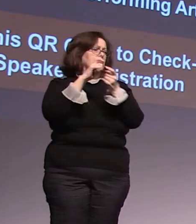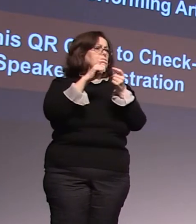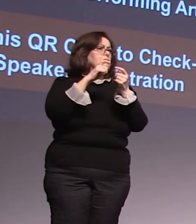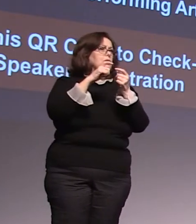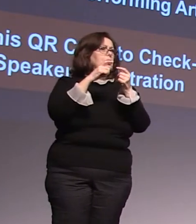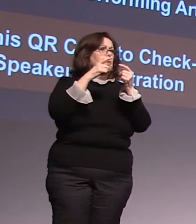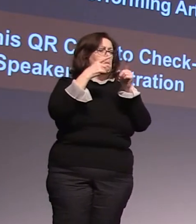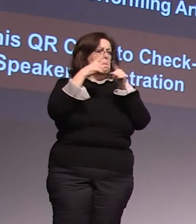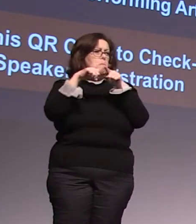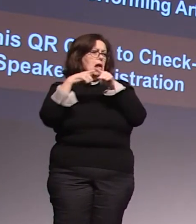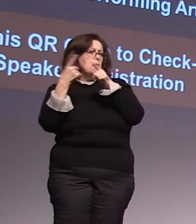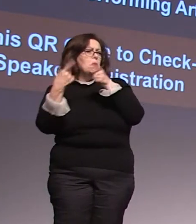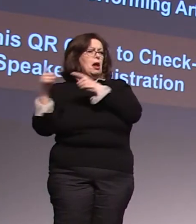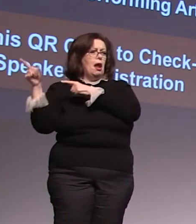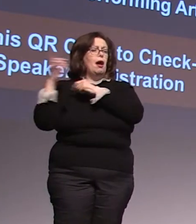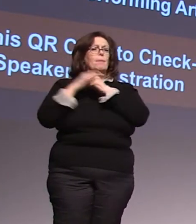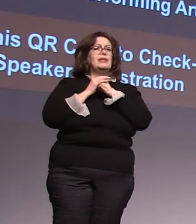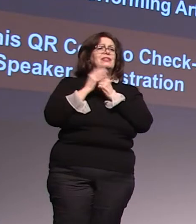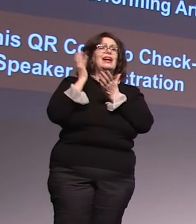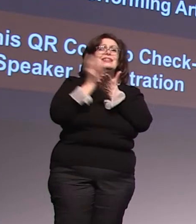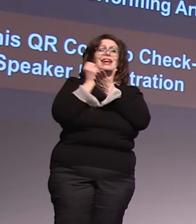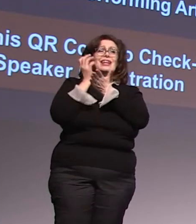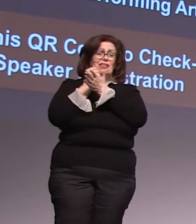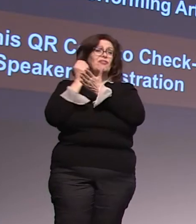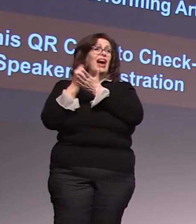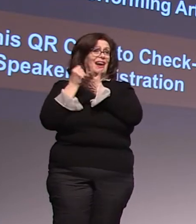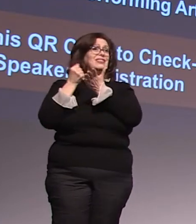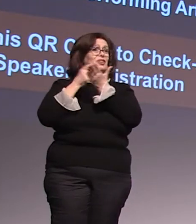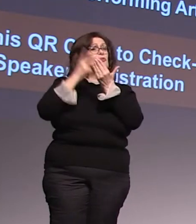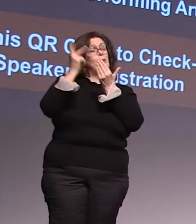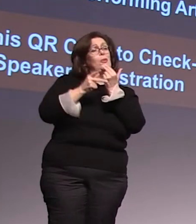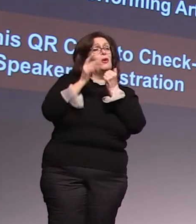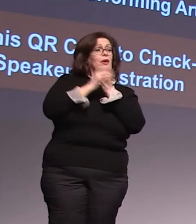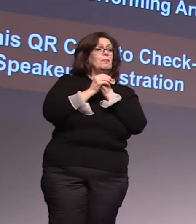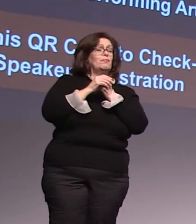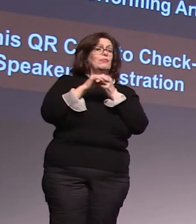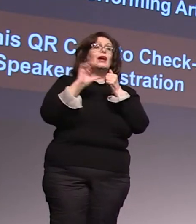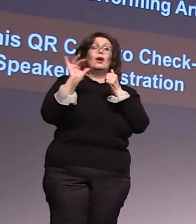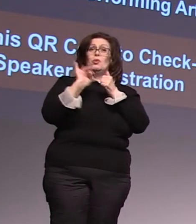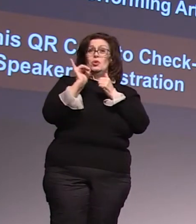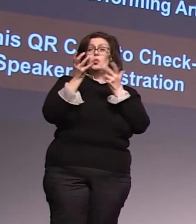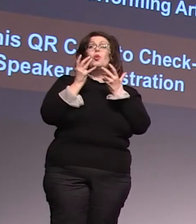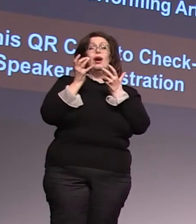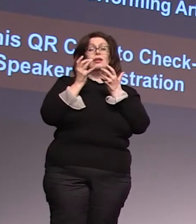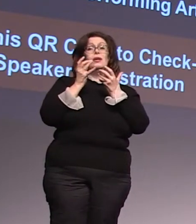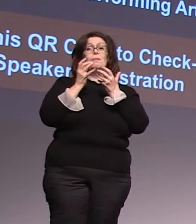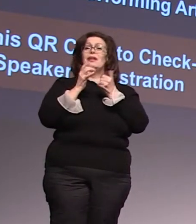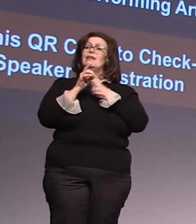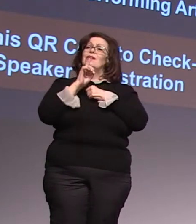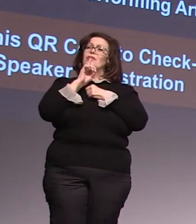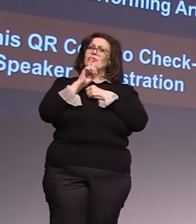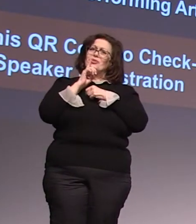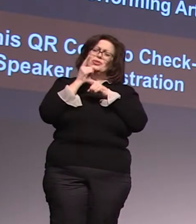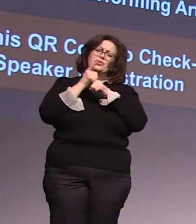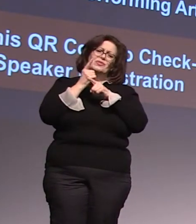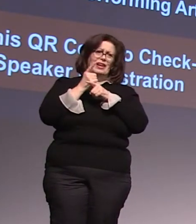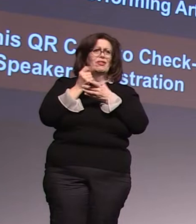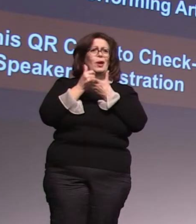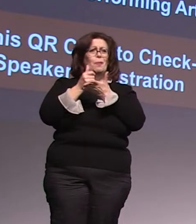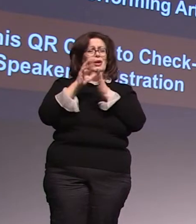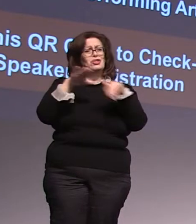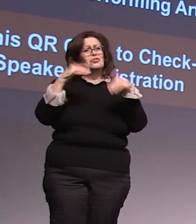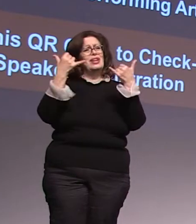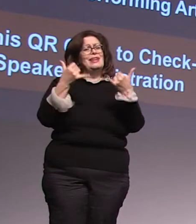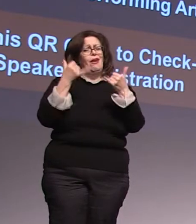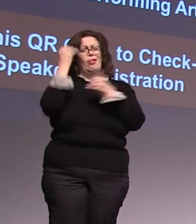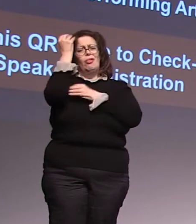advantage of any potential changes. And third is we know there is a lot that we want to be true for our kids right now. And we need to make sure that when